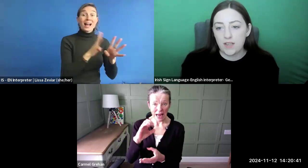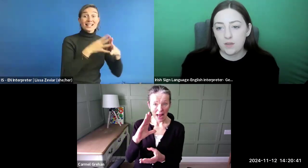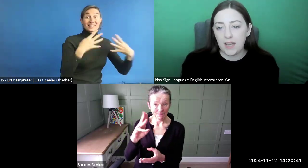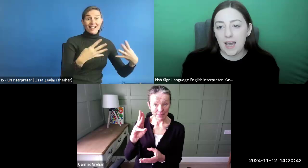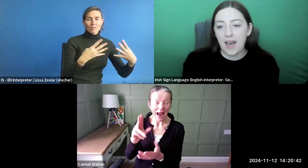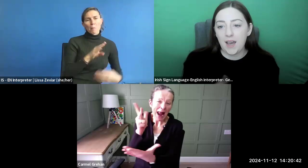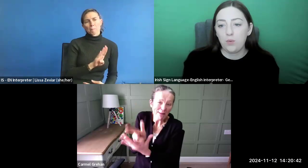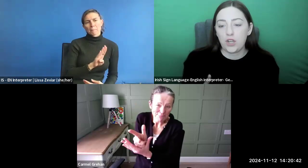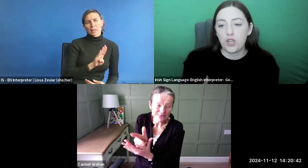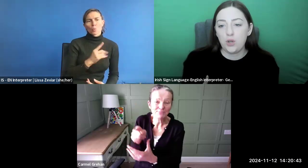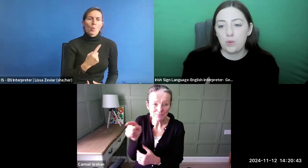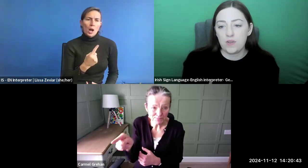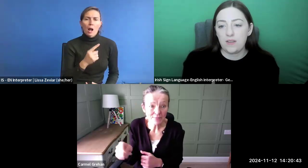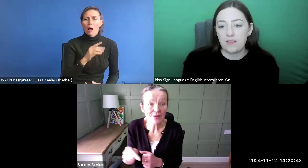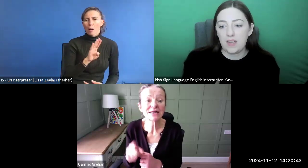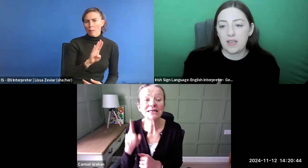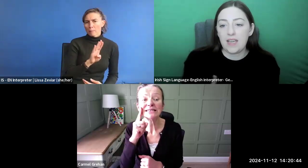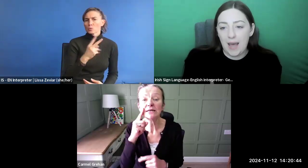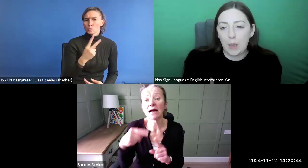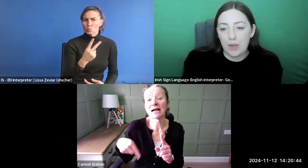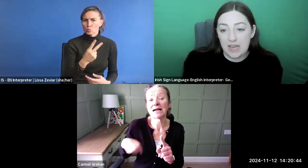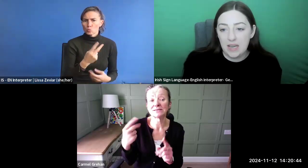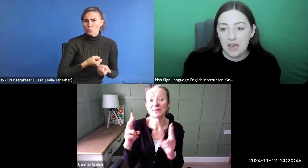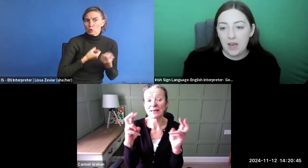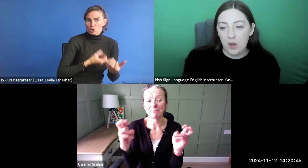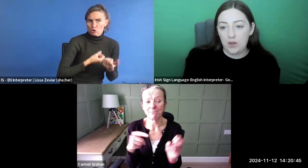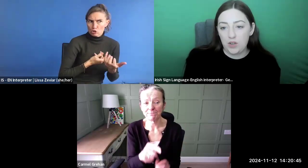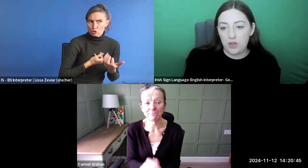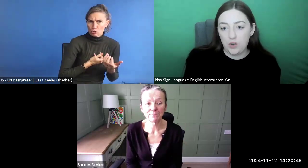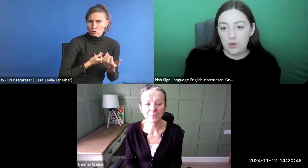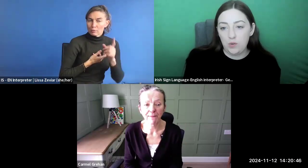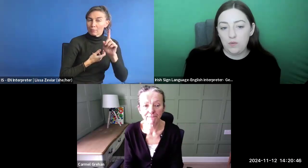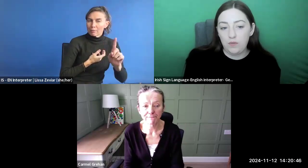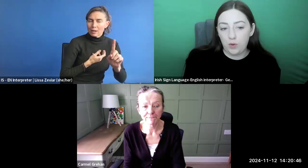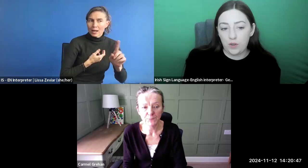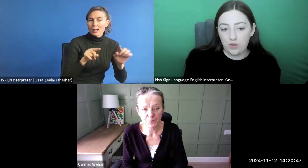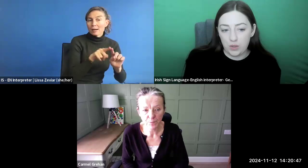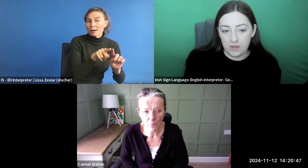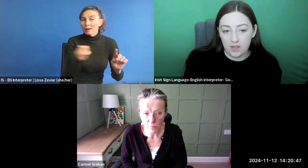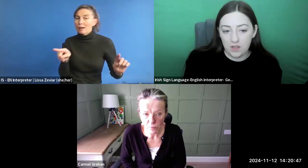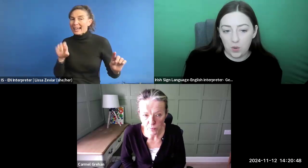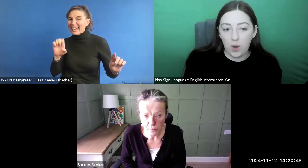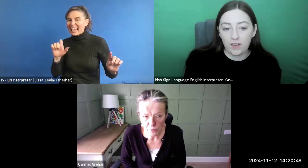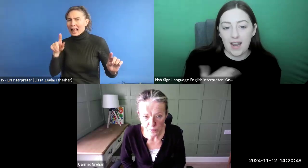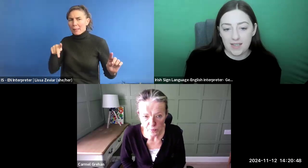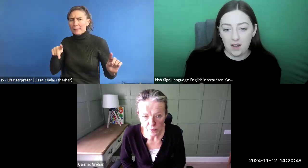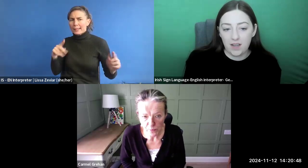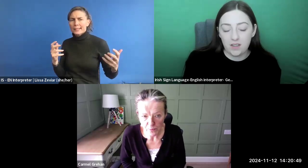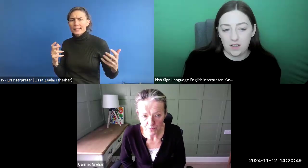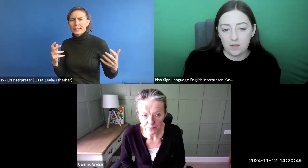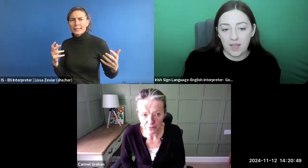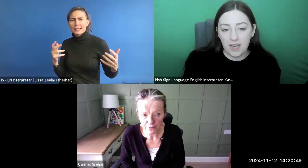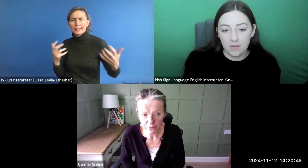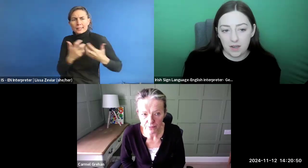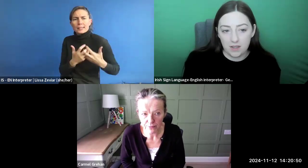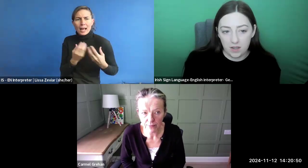So I was trying to think, how would I use the ELP for those students? So on the next slide,